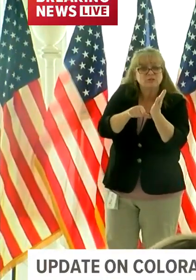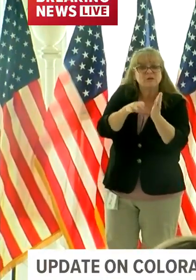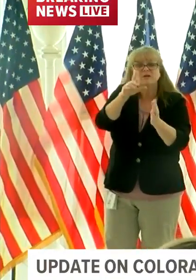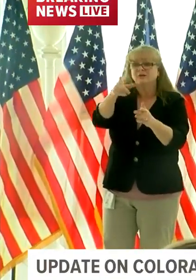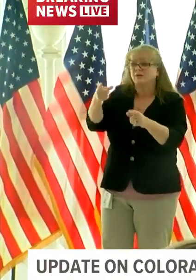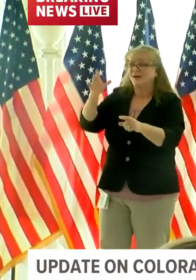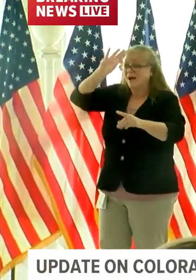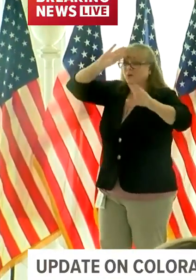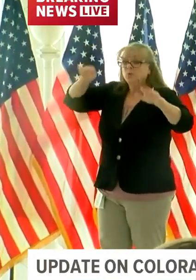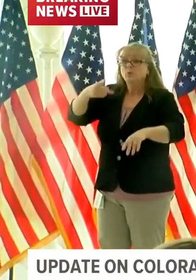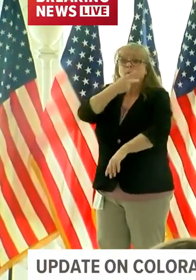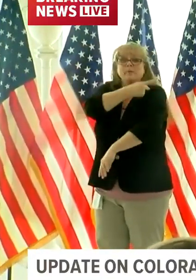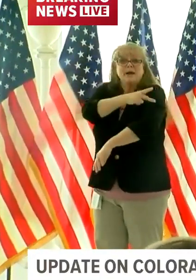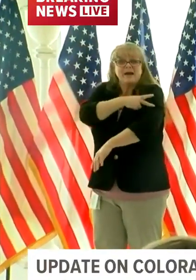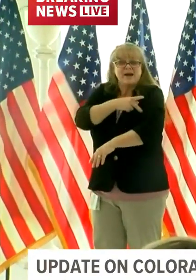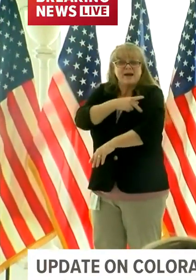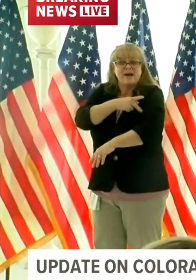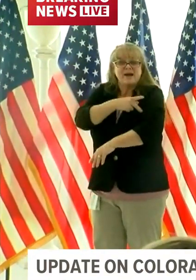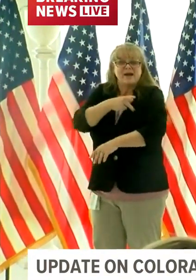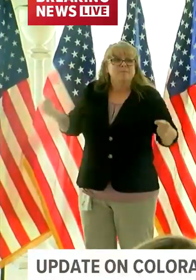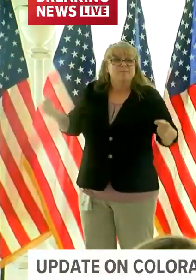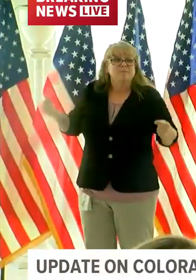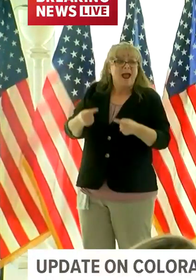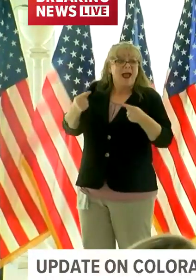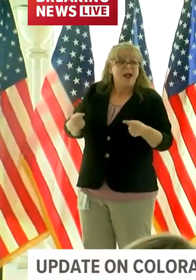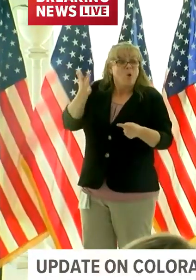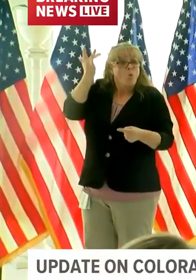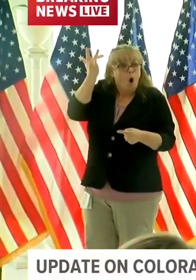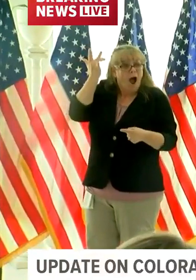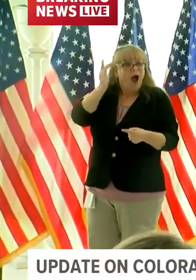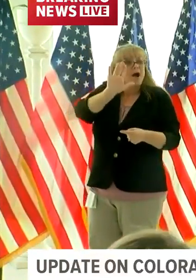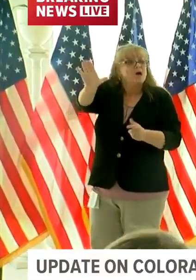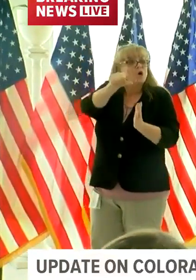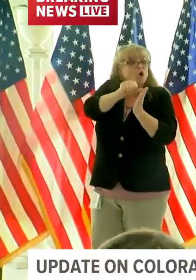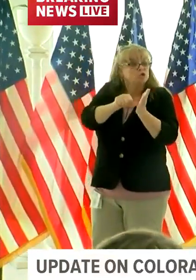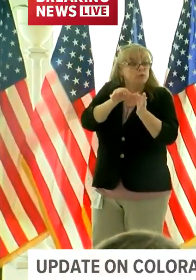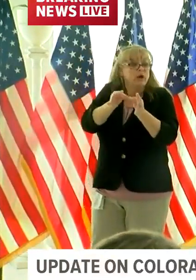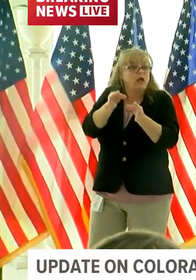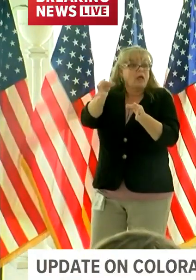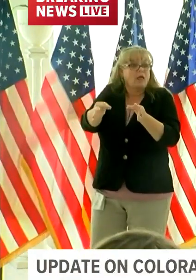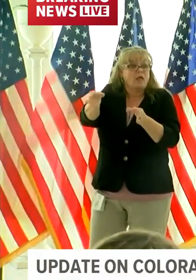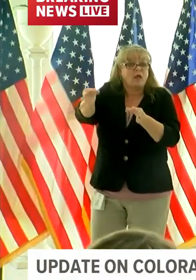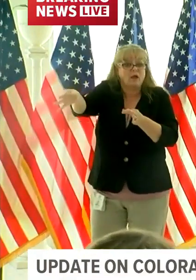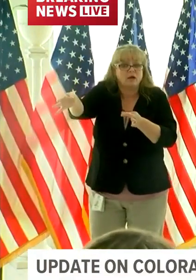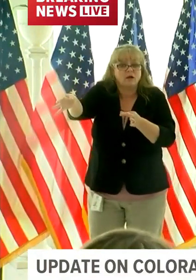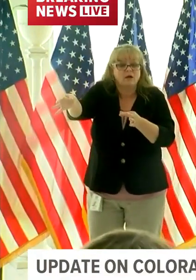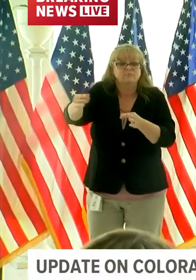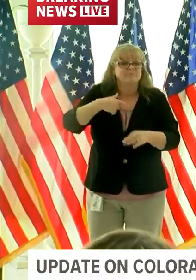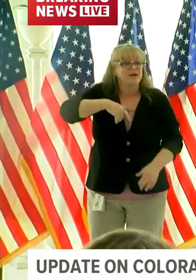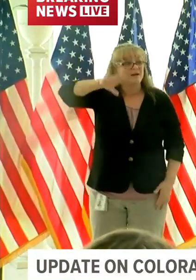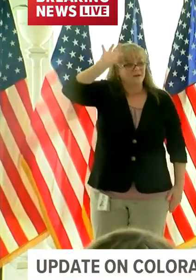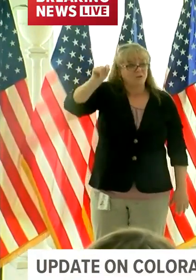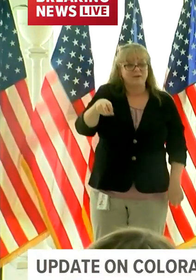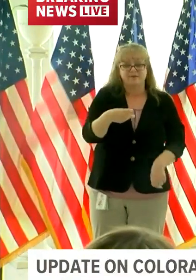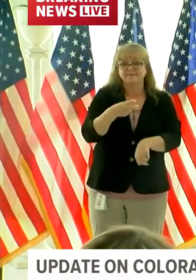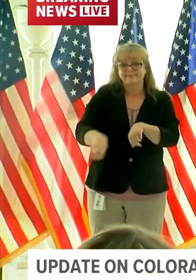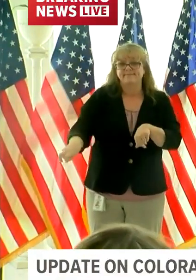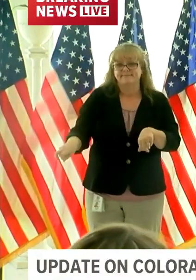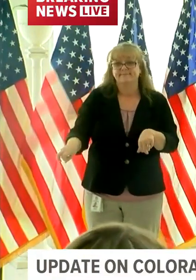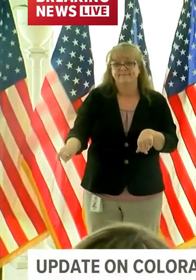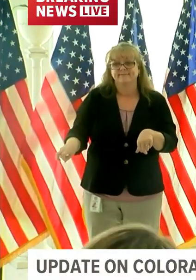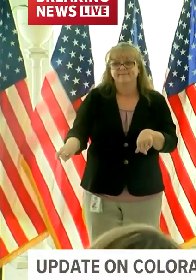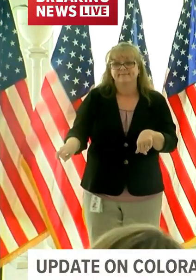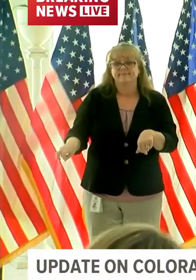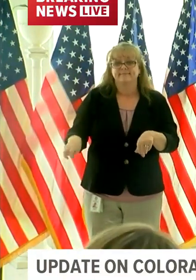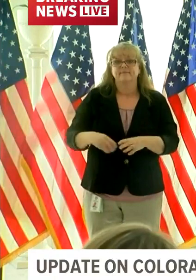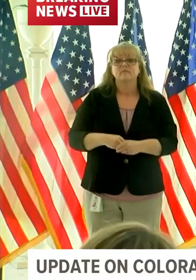knee replacement. All of those folks, a lot of real challenges. I think that the best philosophical way to approach that